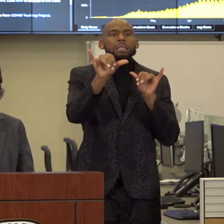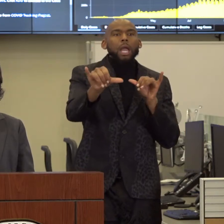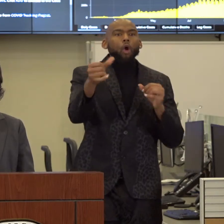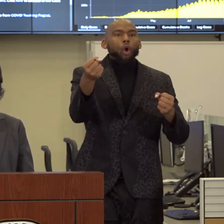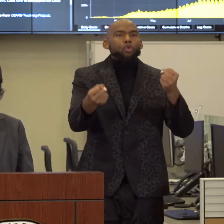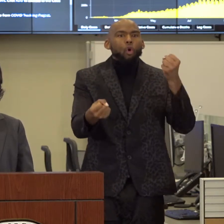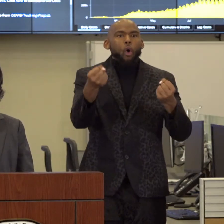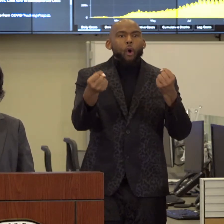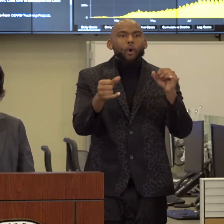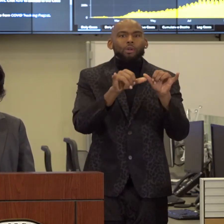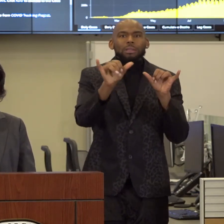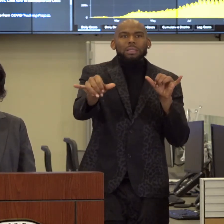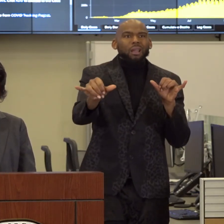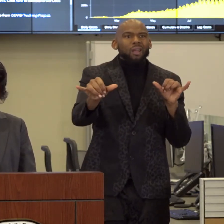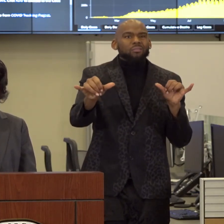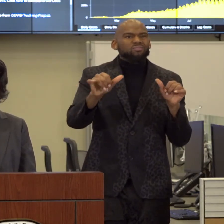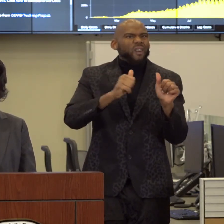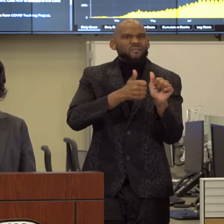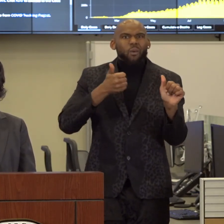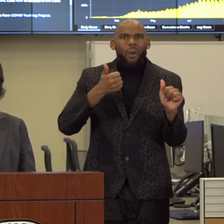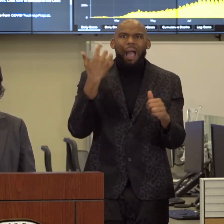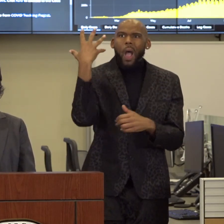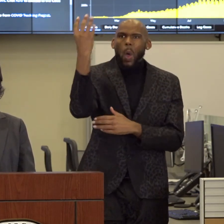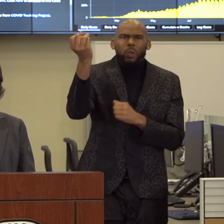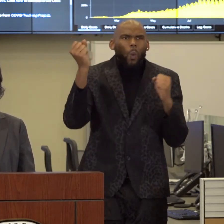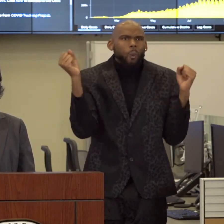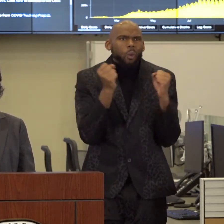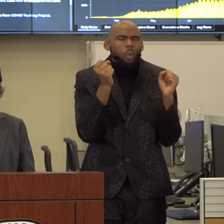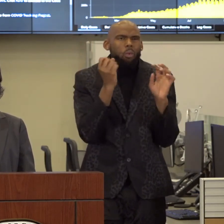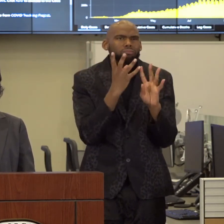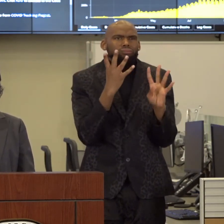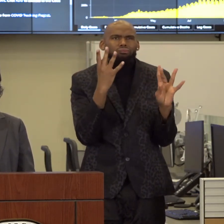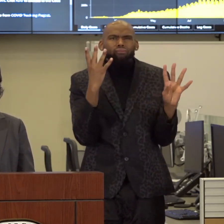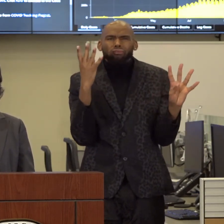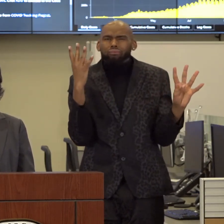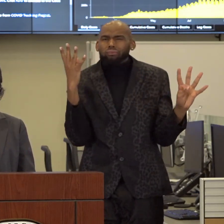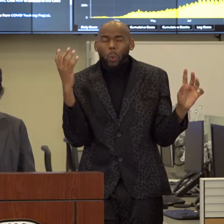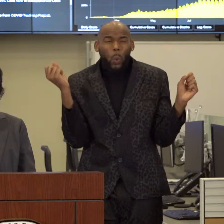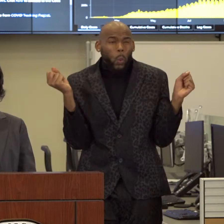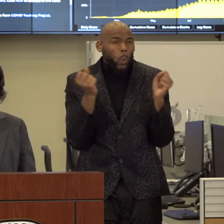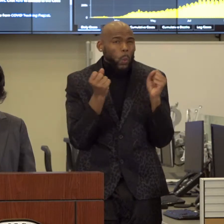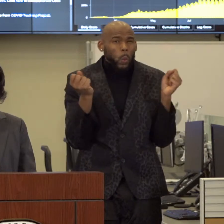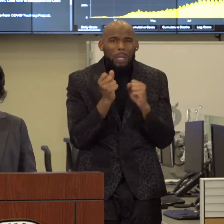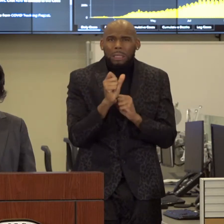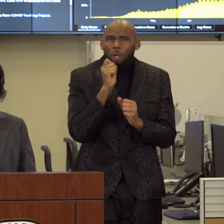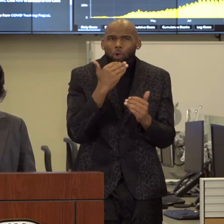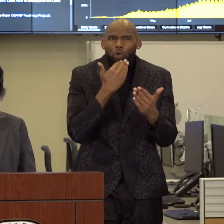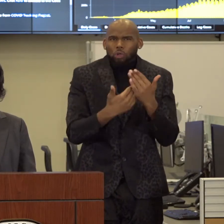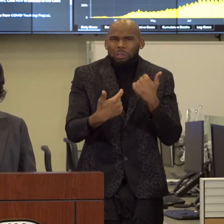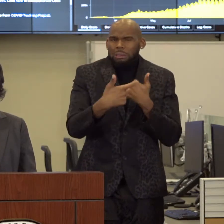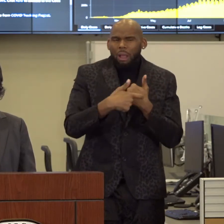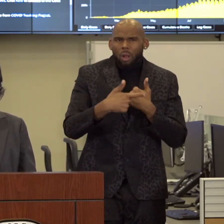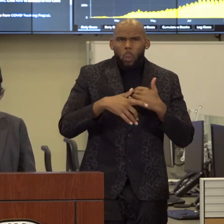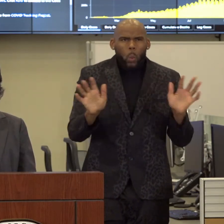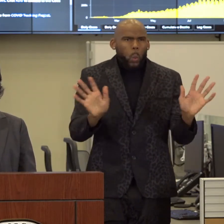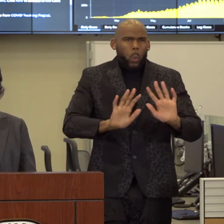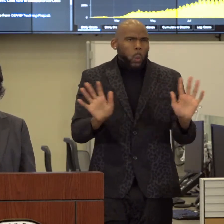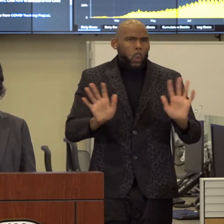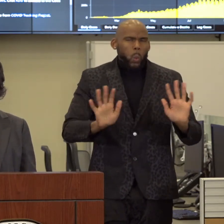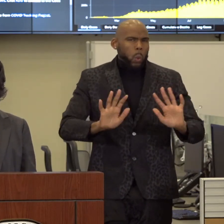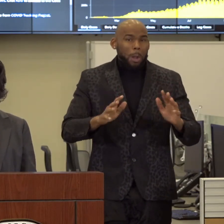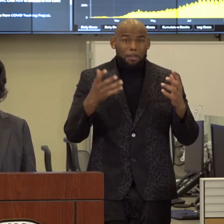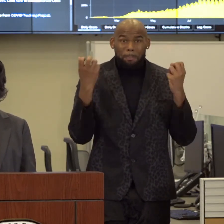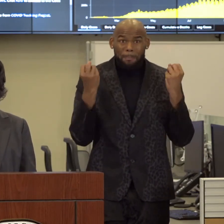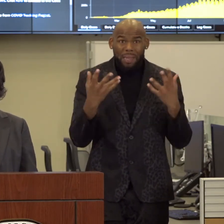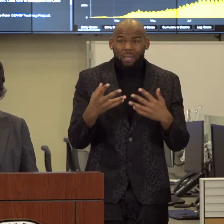so that they do not wait outside for their appointment. It is way too cold. This is not a good time. We don't want our seniors, many of